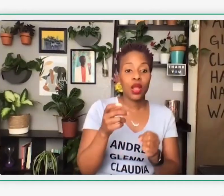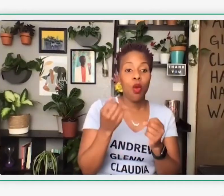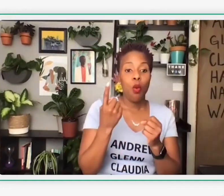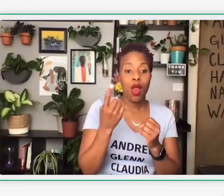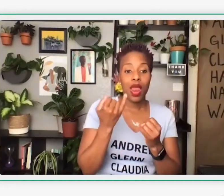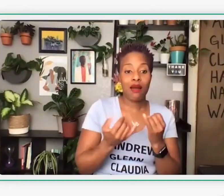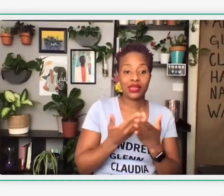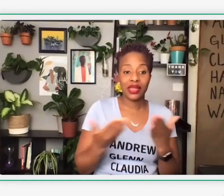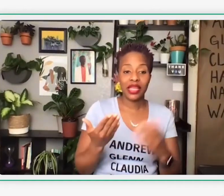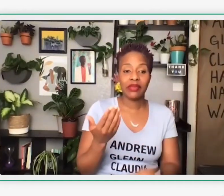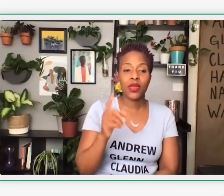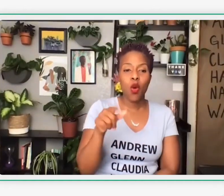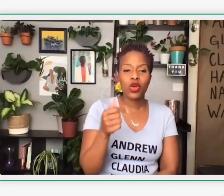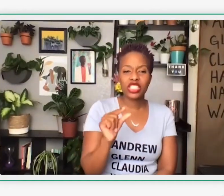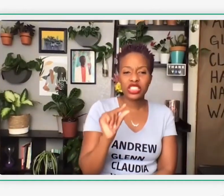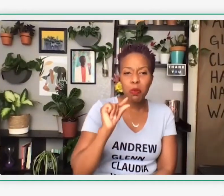time.